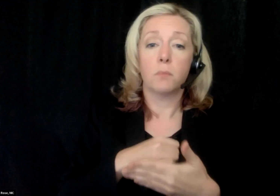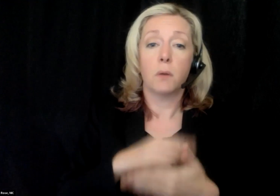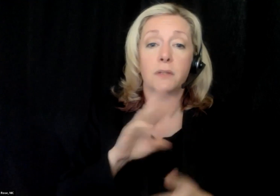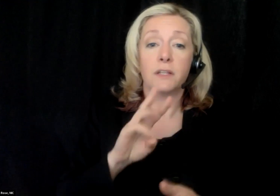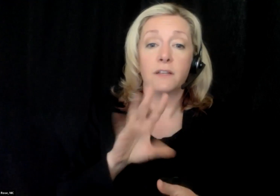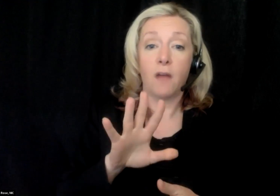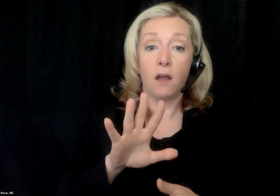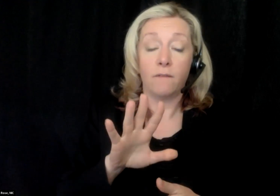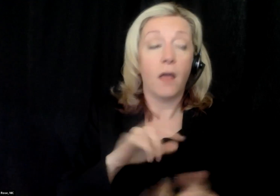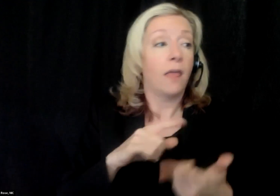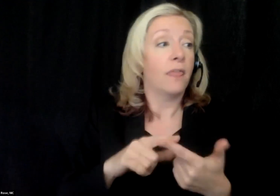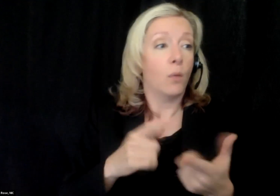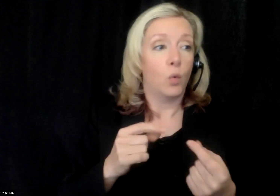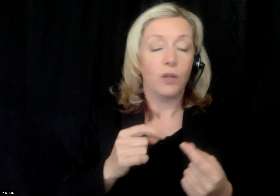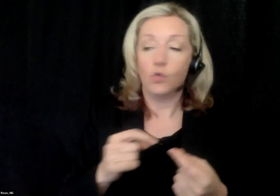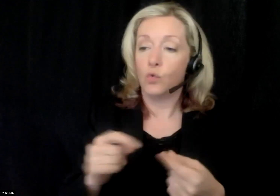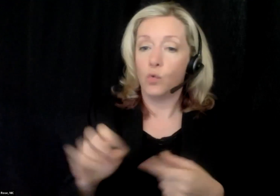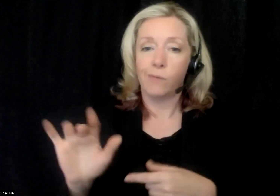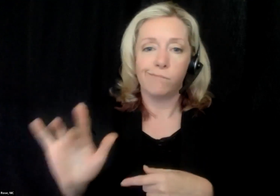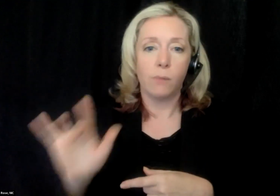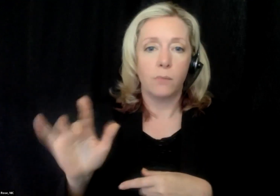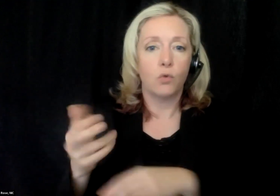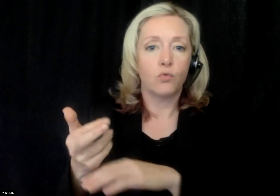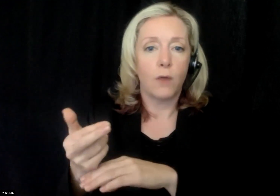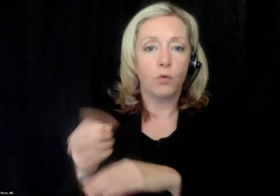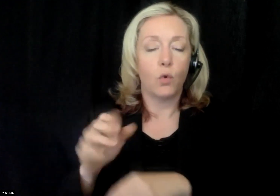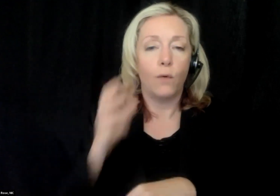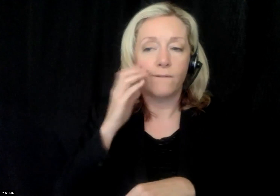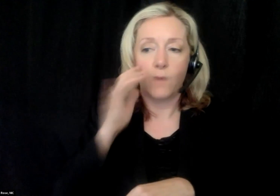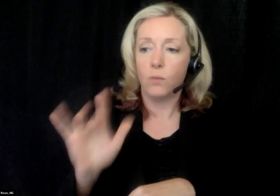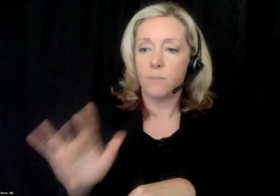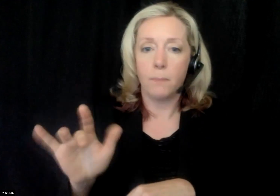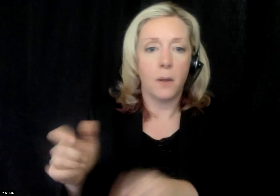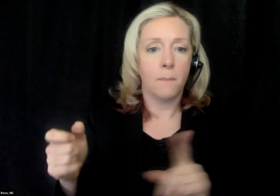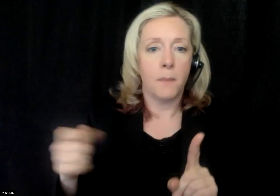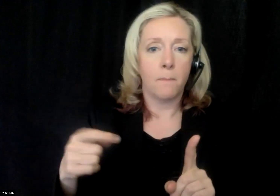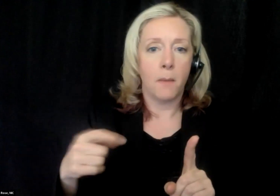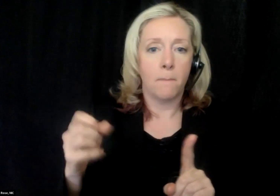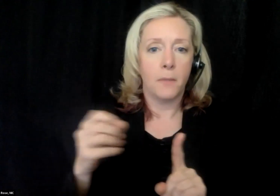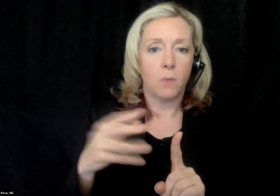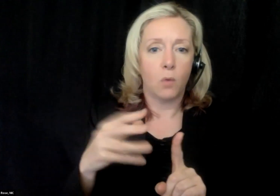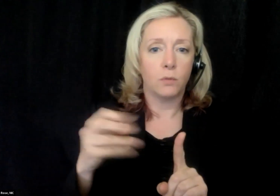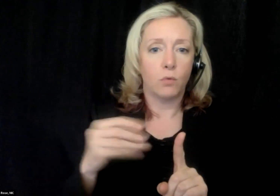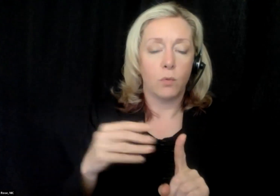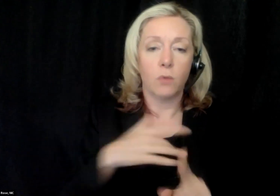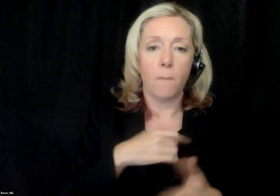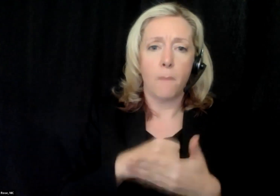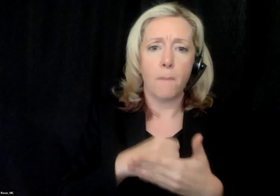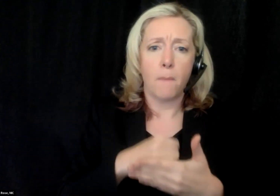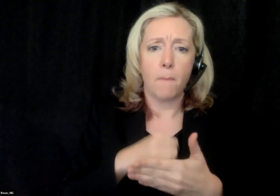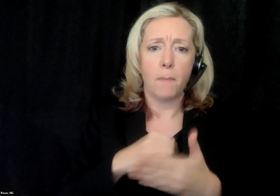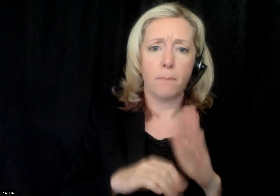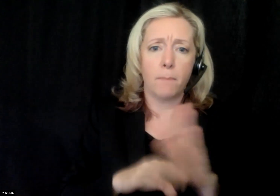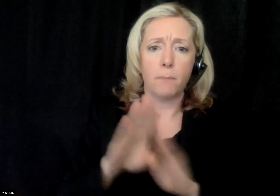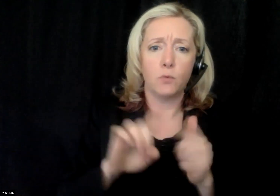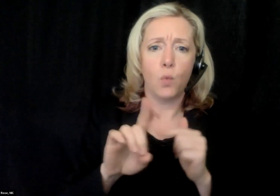Wi-Fi router or from a cordless phone, and within seconds, it jumps to 100 beats per minute, and they're not moving, and